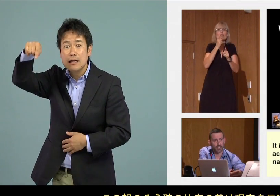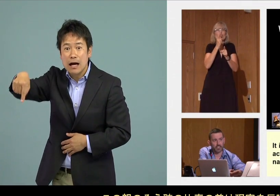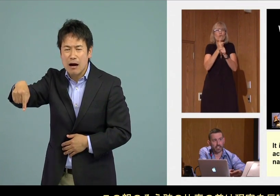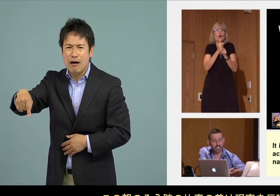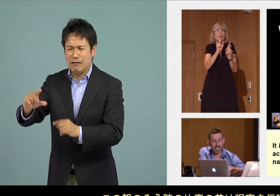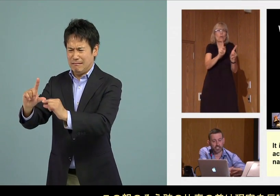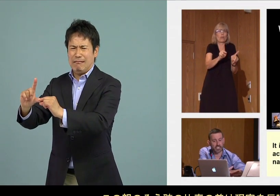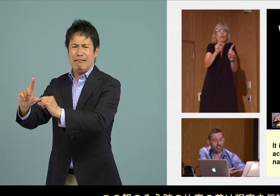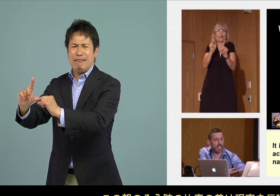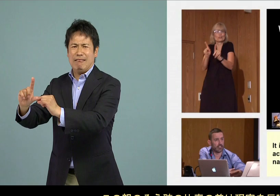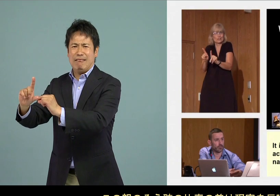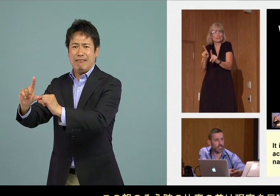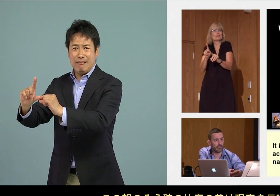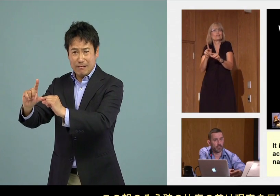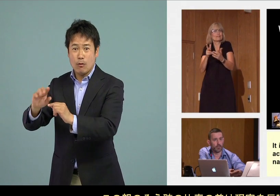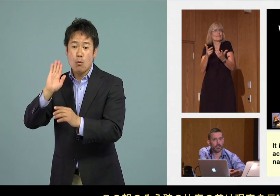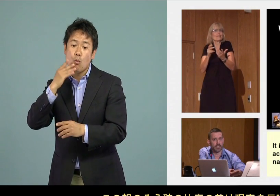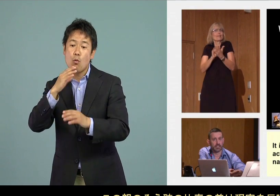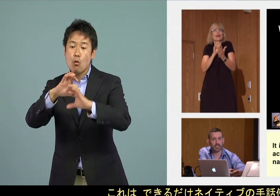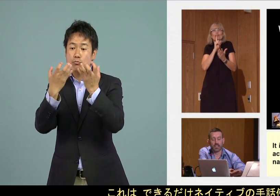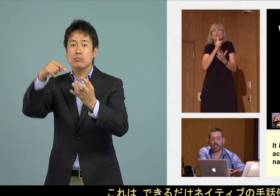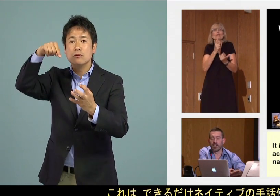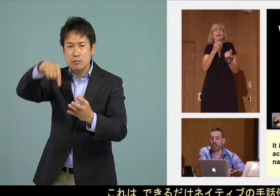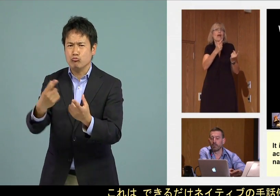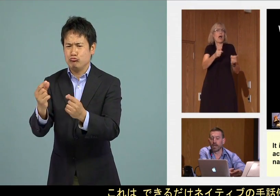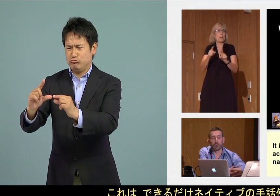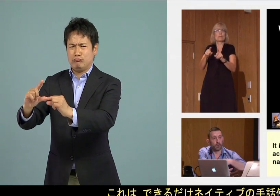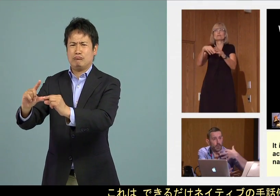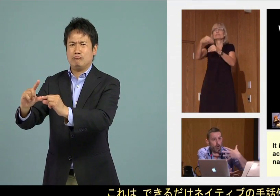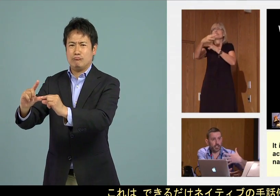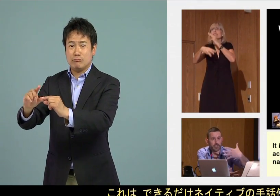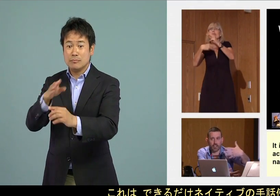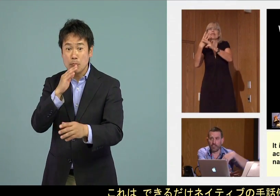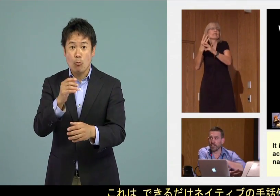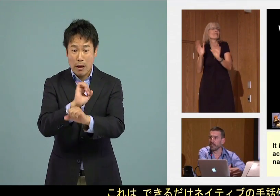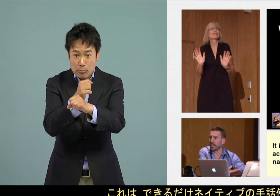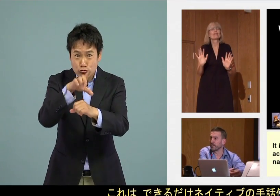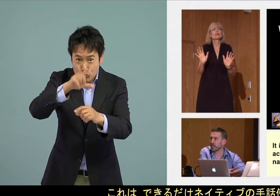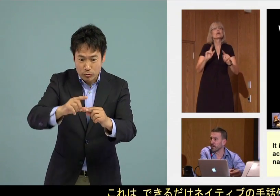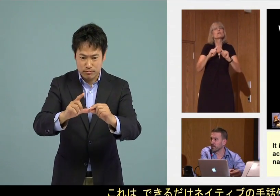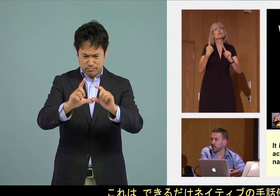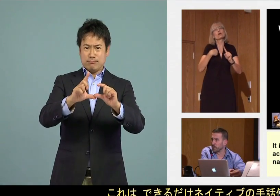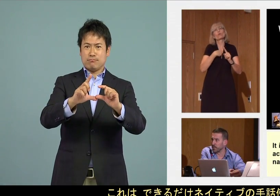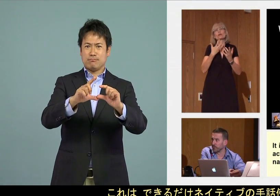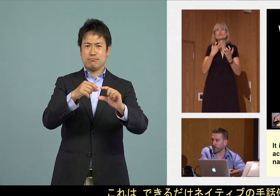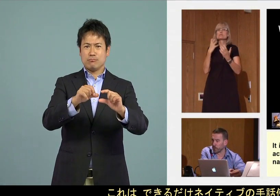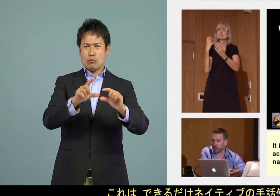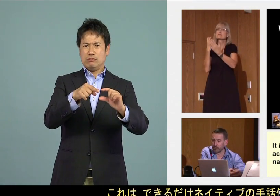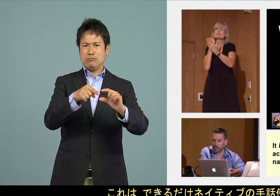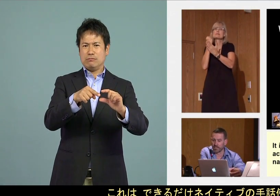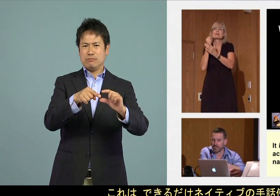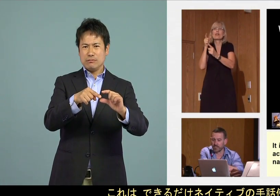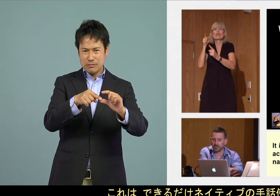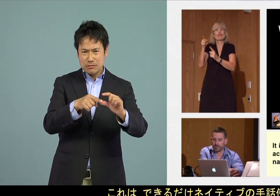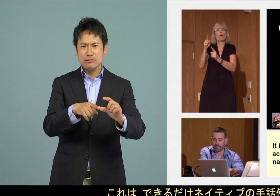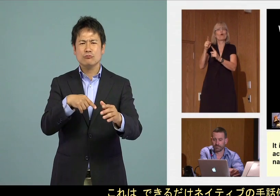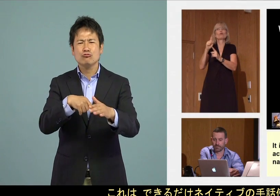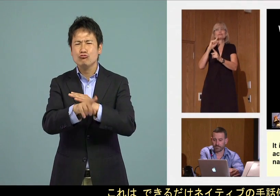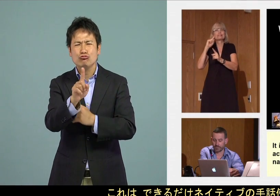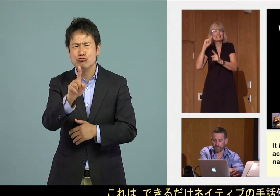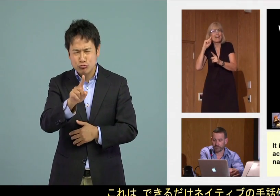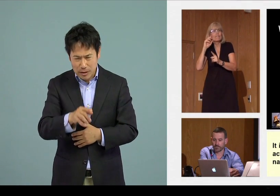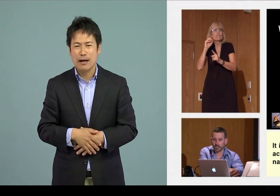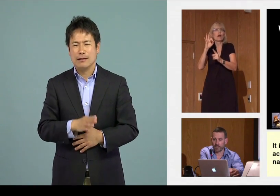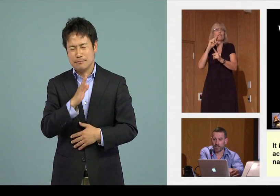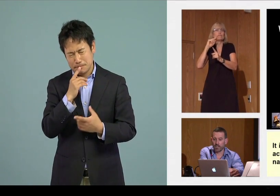proportion than is actually in the adult deaf community. But we wanted the native signers to be very well represented.